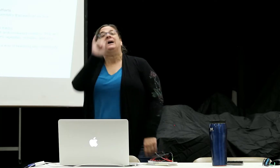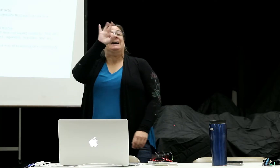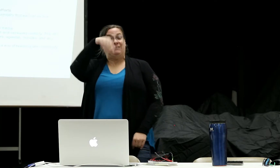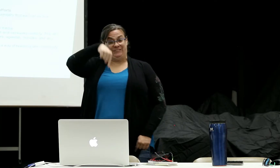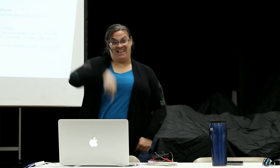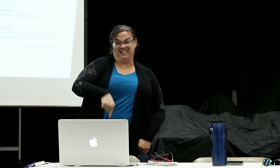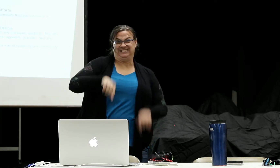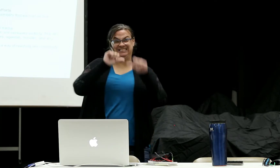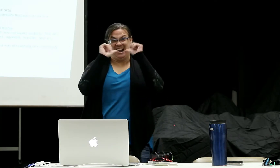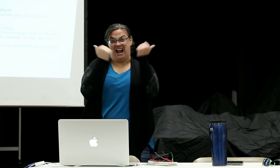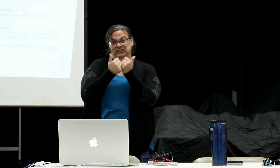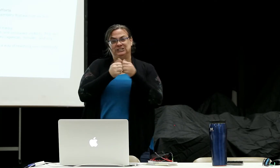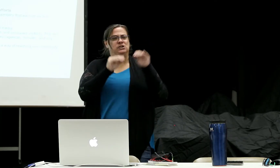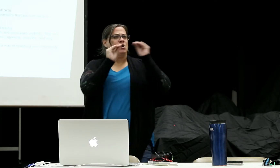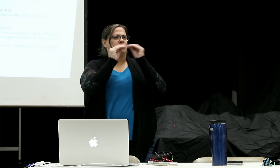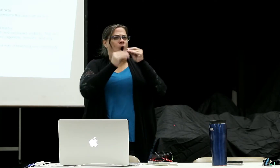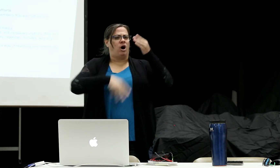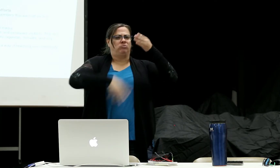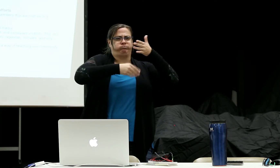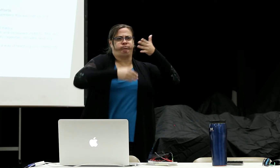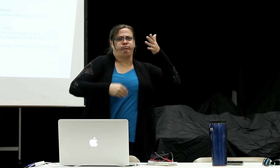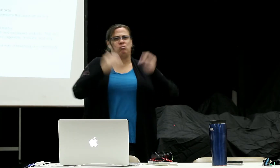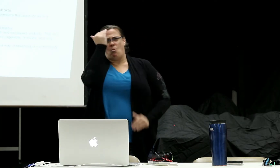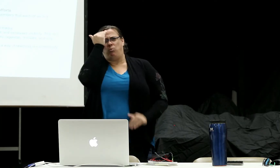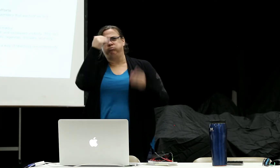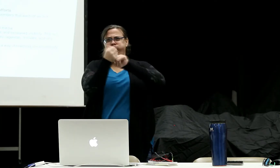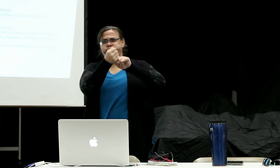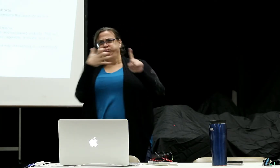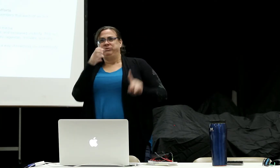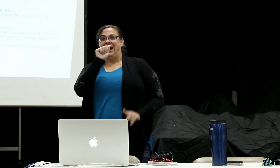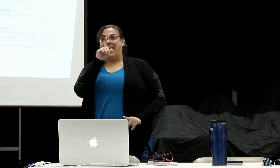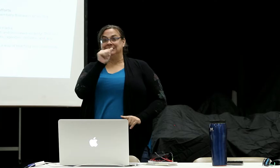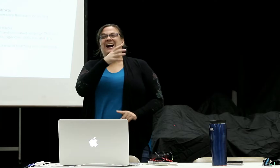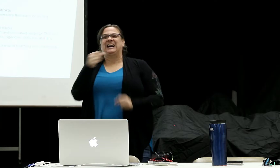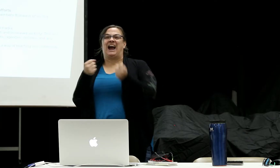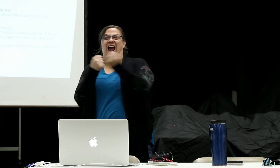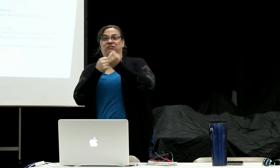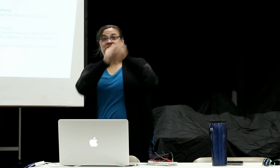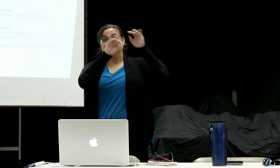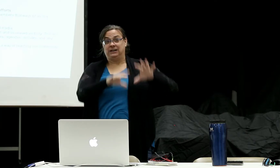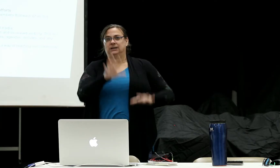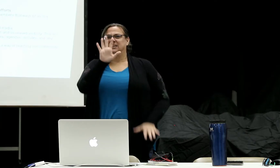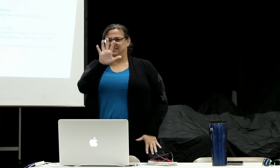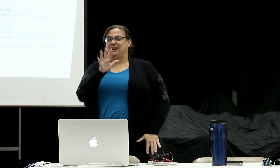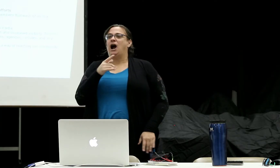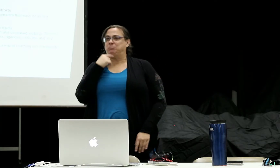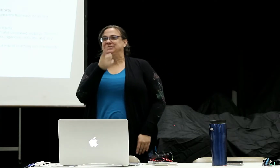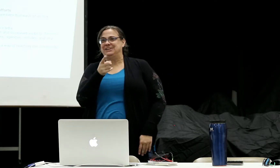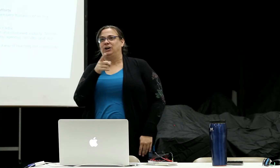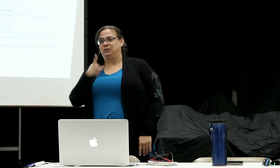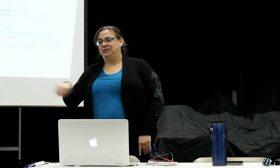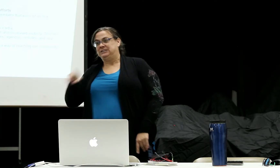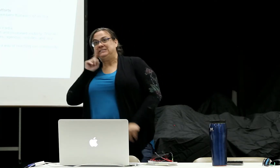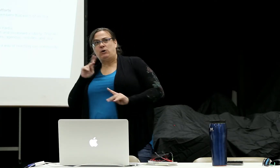And if you are more informed about ADA, you can protect yourselves better. Talking about ADA and advocacy, and I will tell